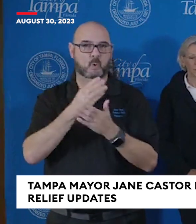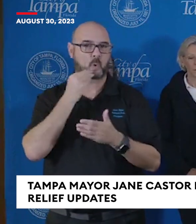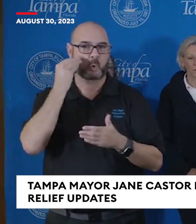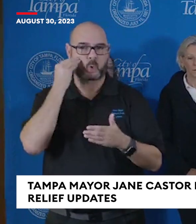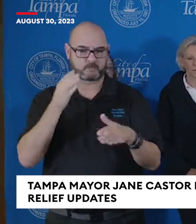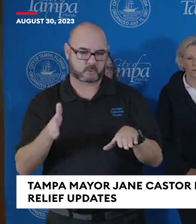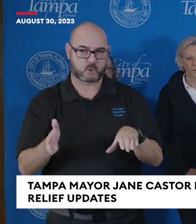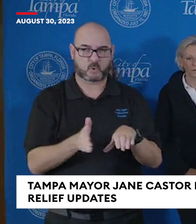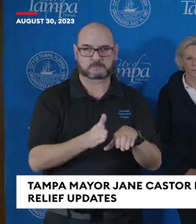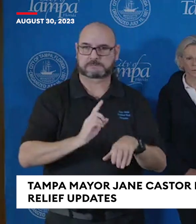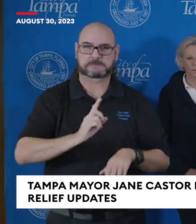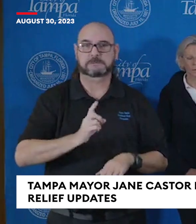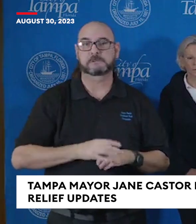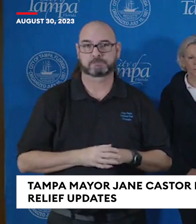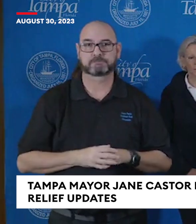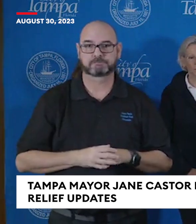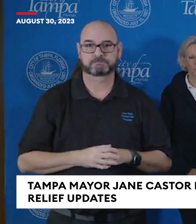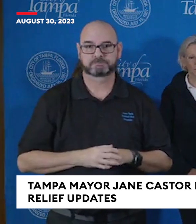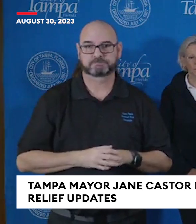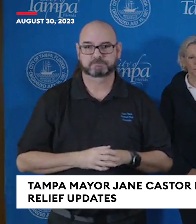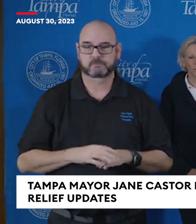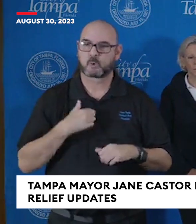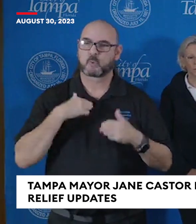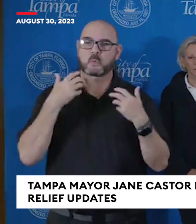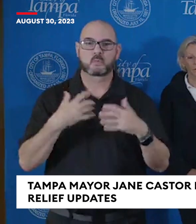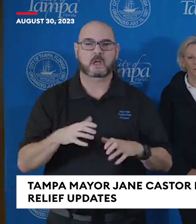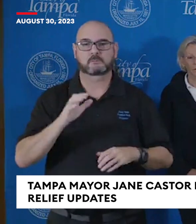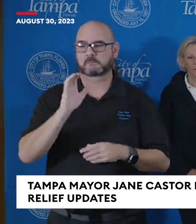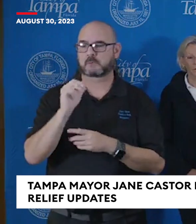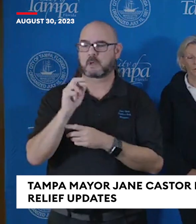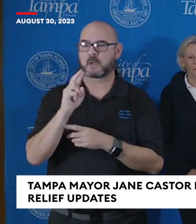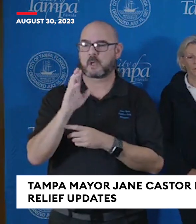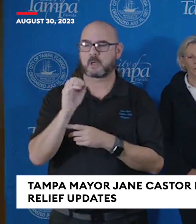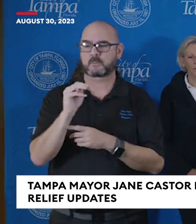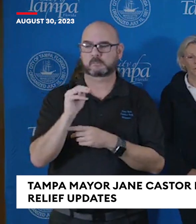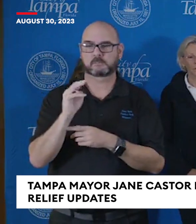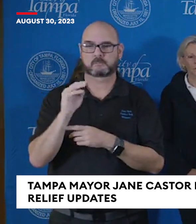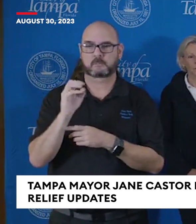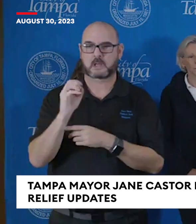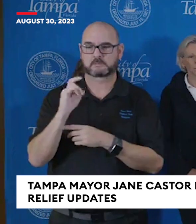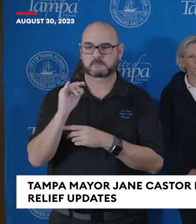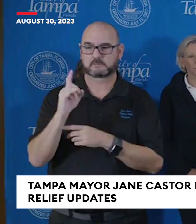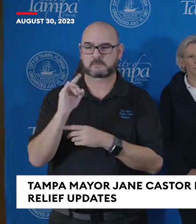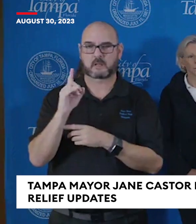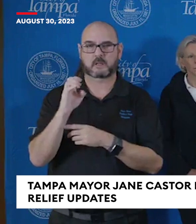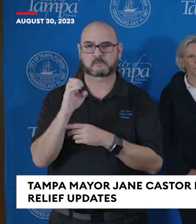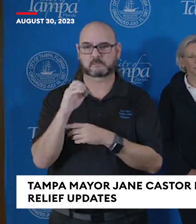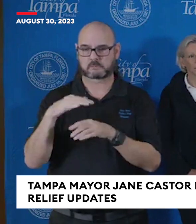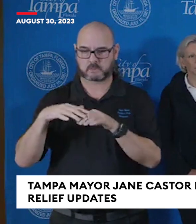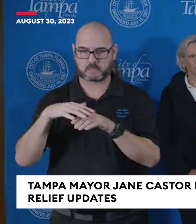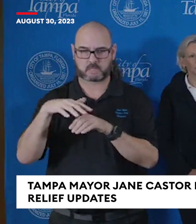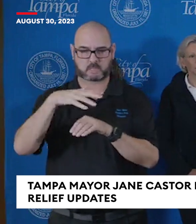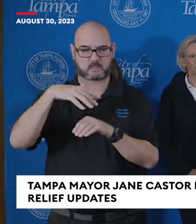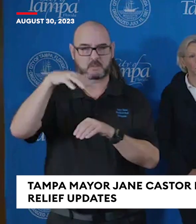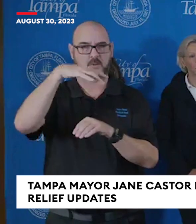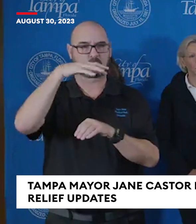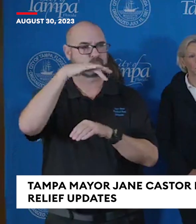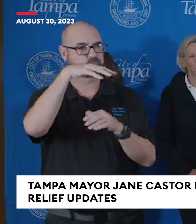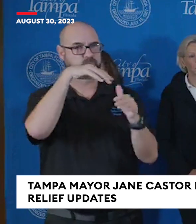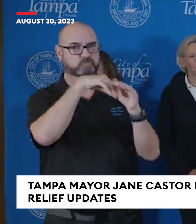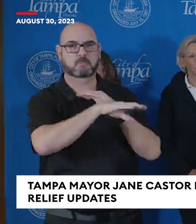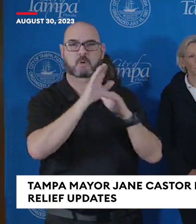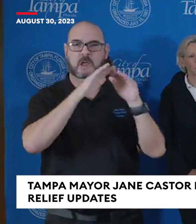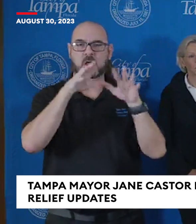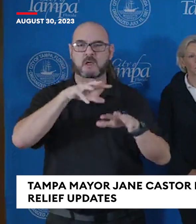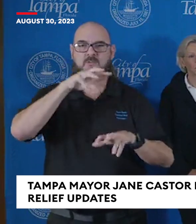want to respond to a carbon monoxide poisoning that can occur when the generator is not working properly. Never use the